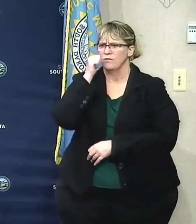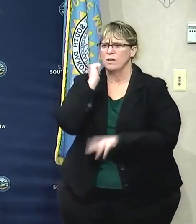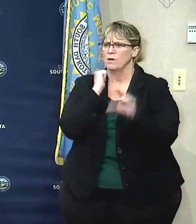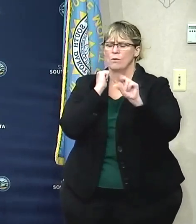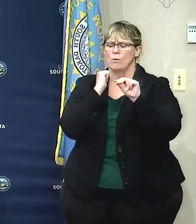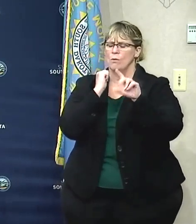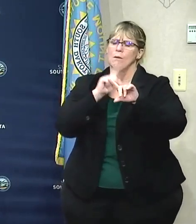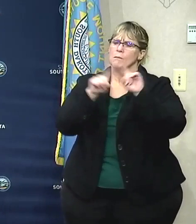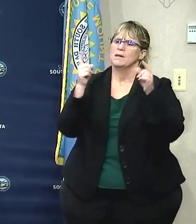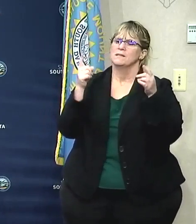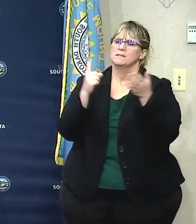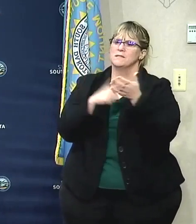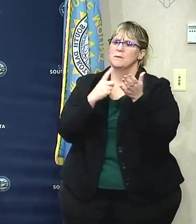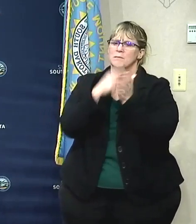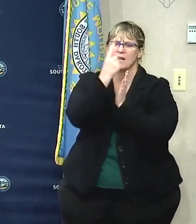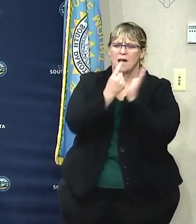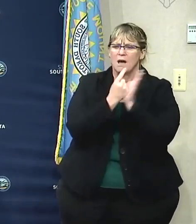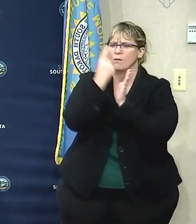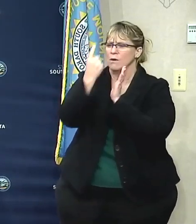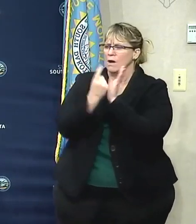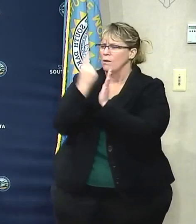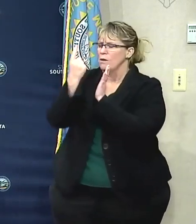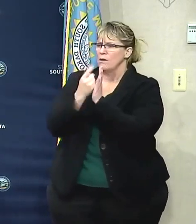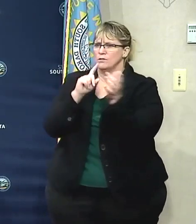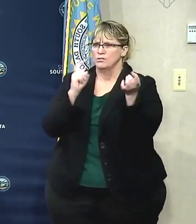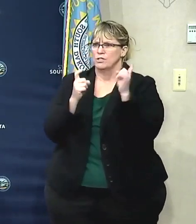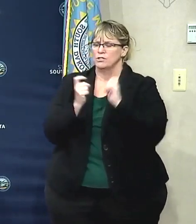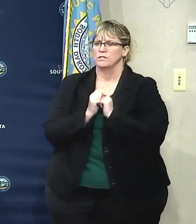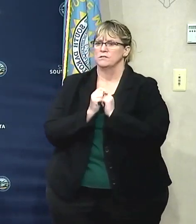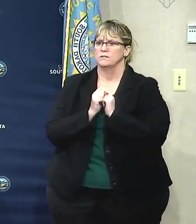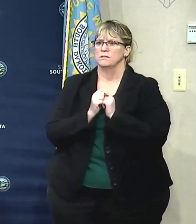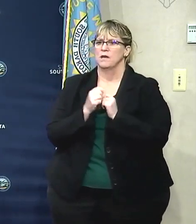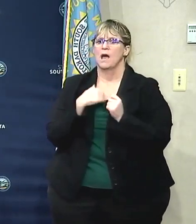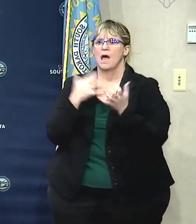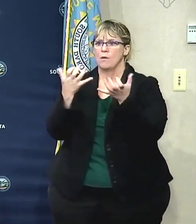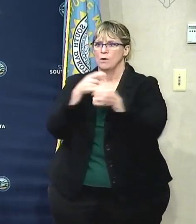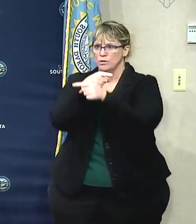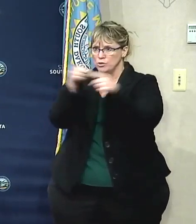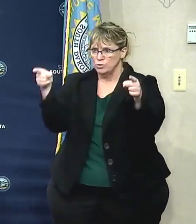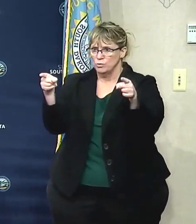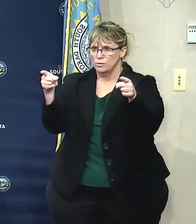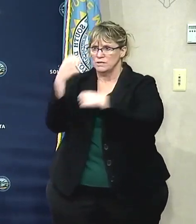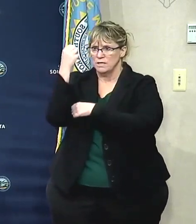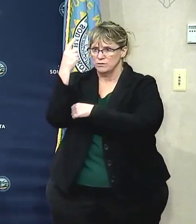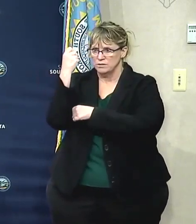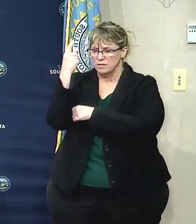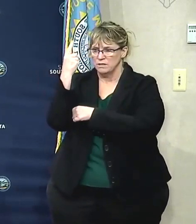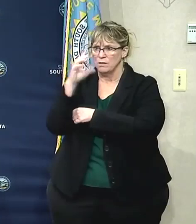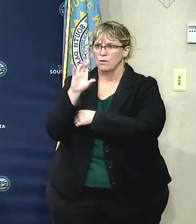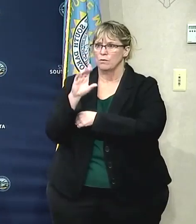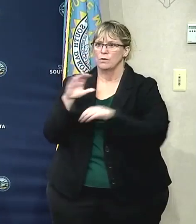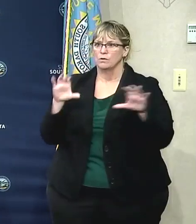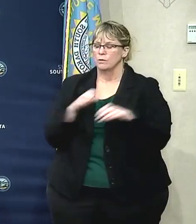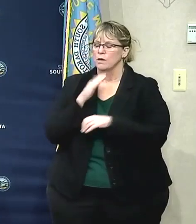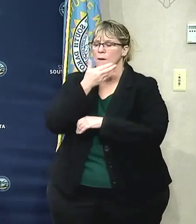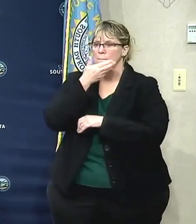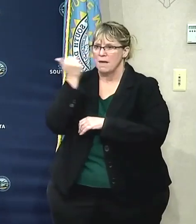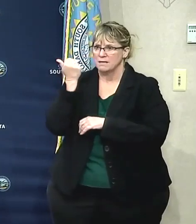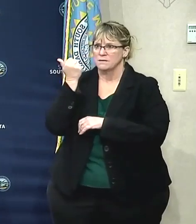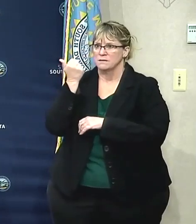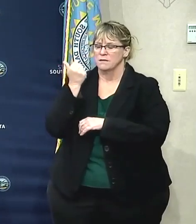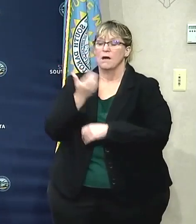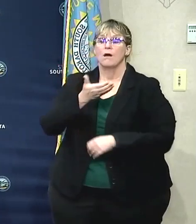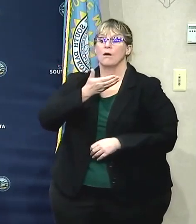basis, but sometimes on an hour-by-hour basis. I want you to understand that we are doing our absolute best, and